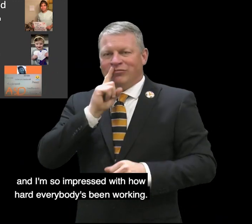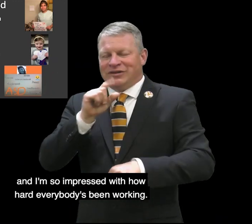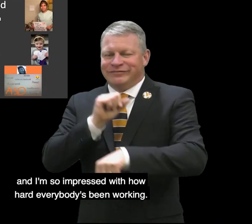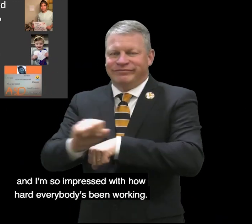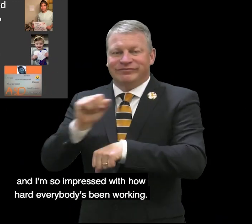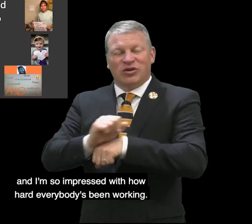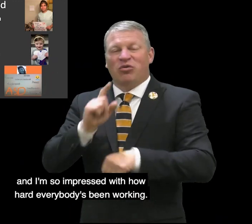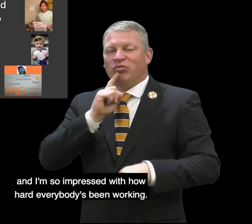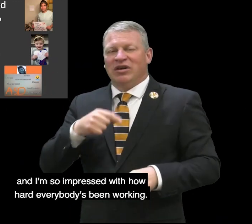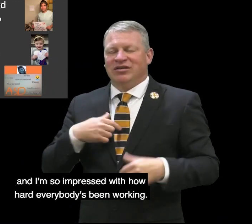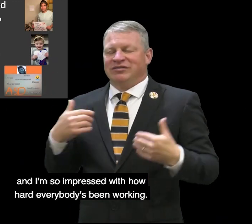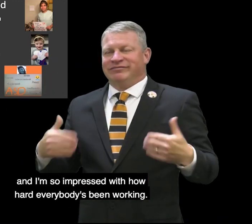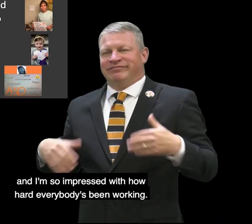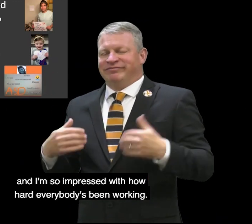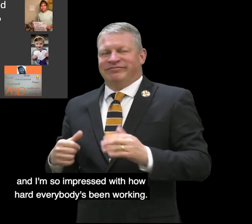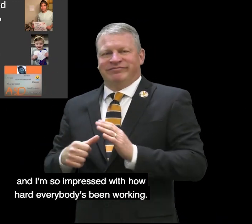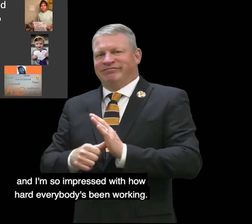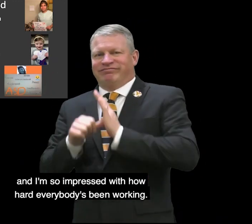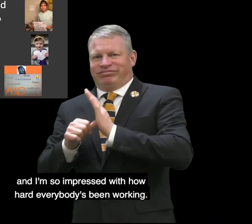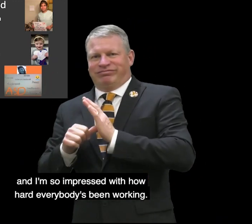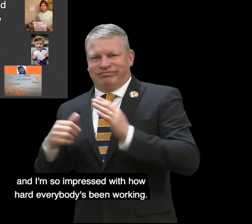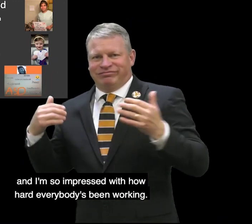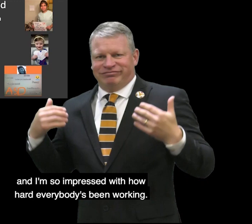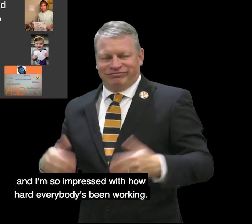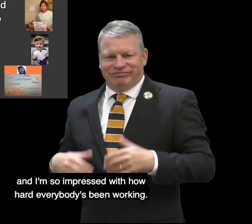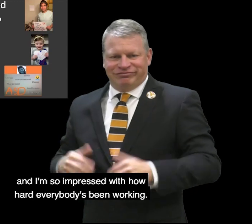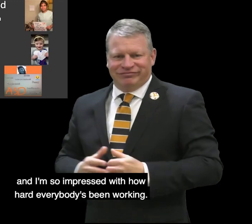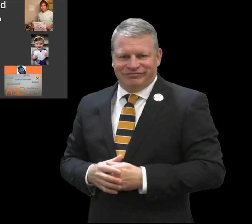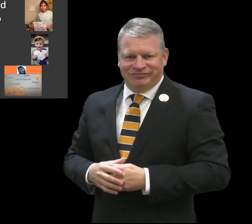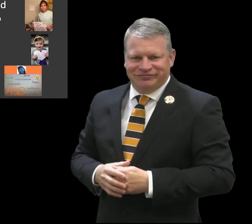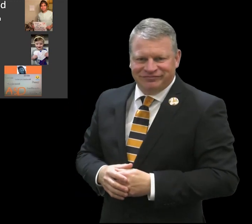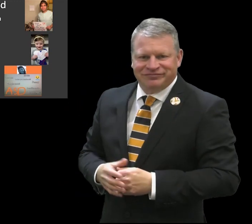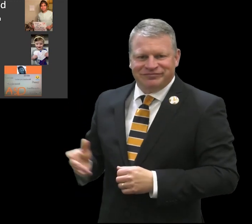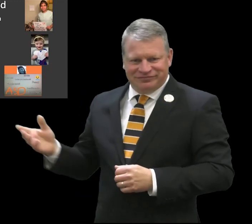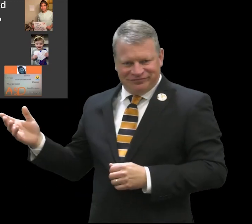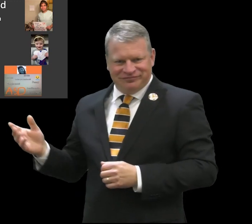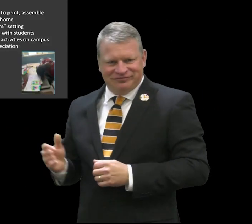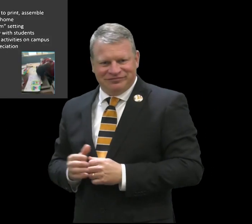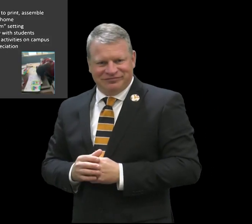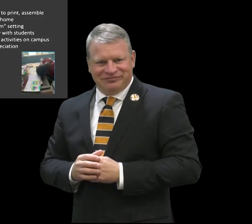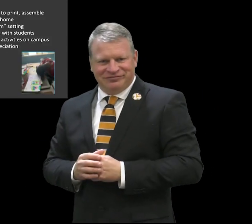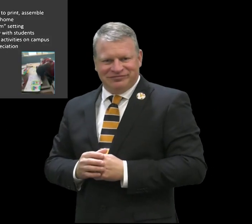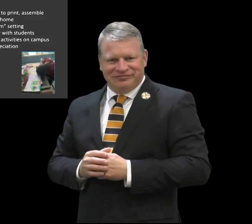Nobody is taking a break during this time, and I'm so impressed with how hard everybody's been working.